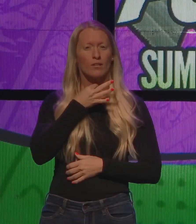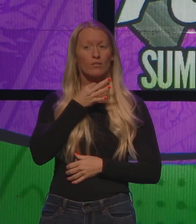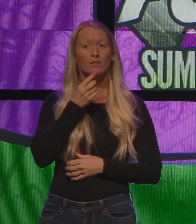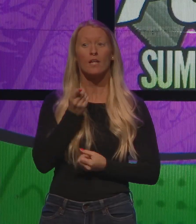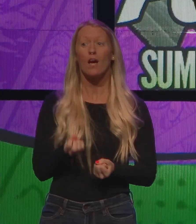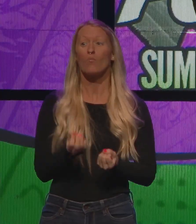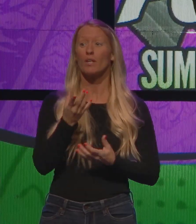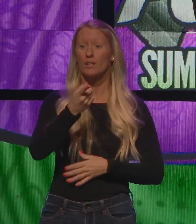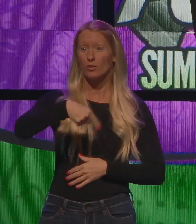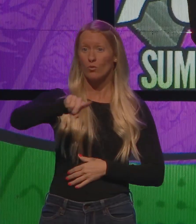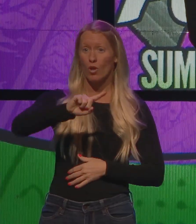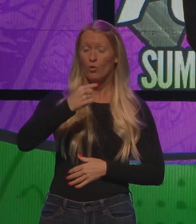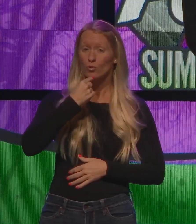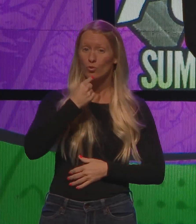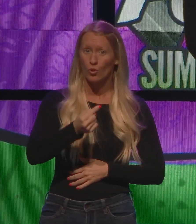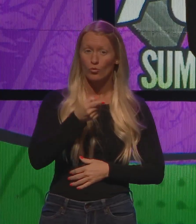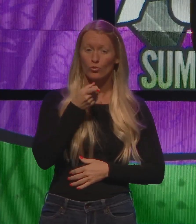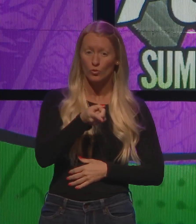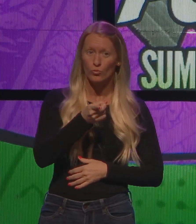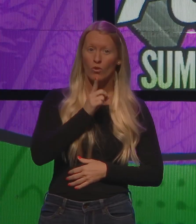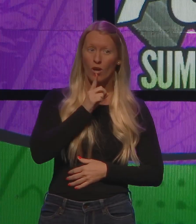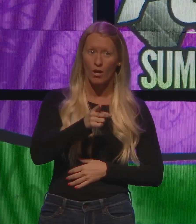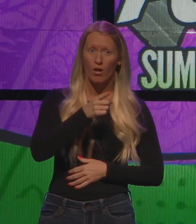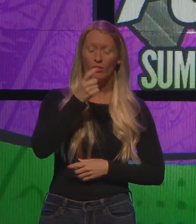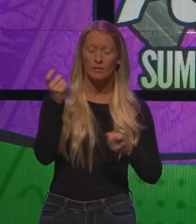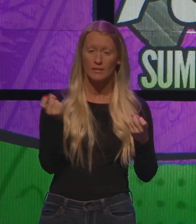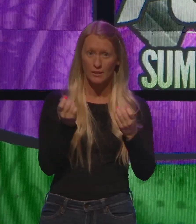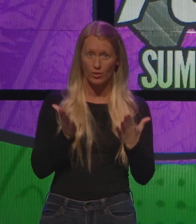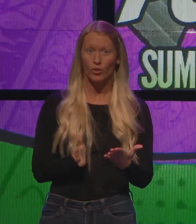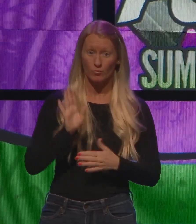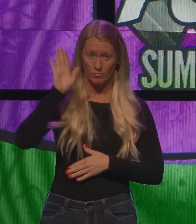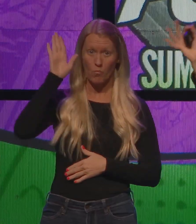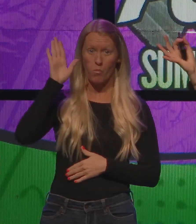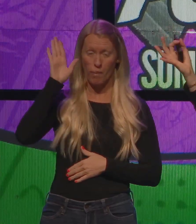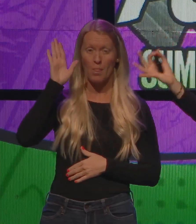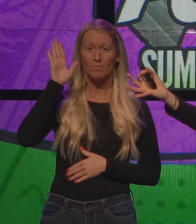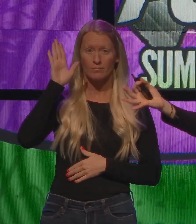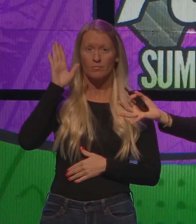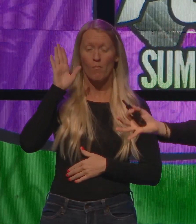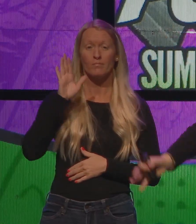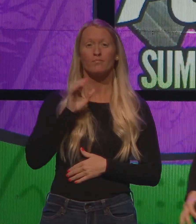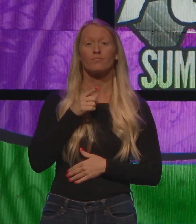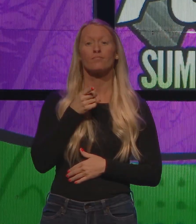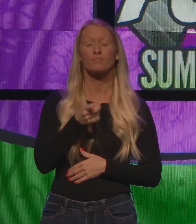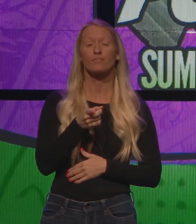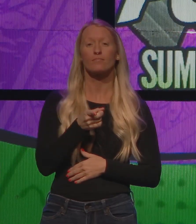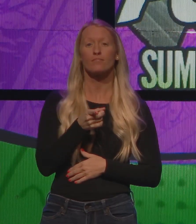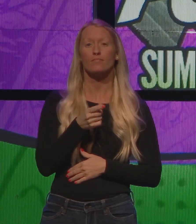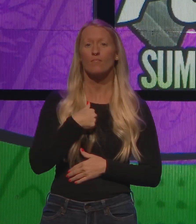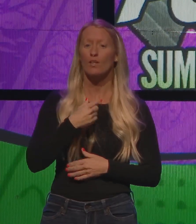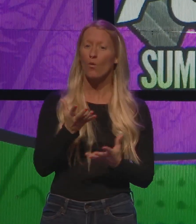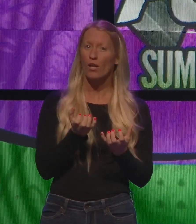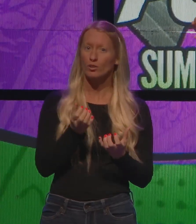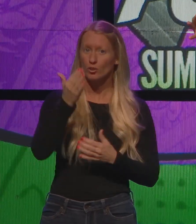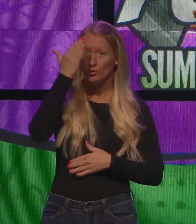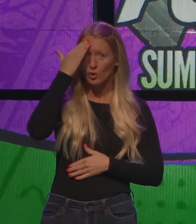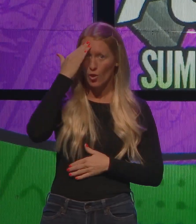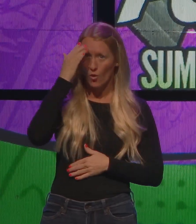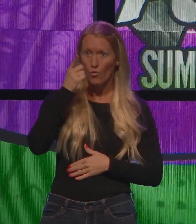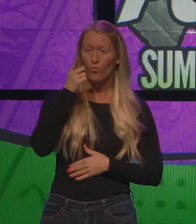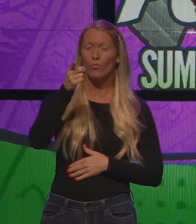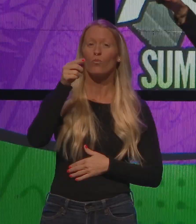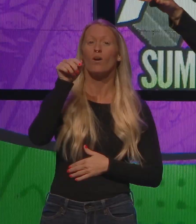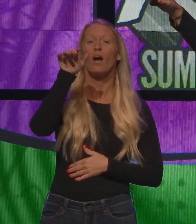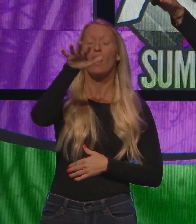your hand. Don't lie to me. Okay. So I want you to know that after the service today, there will be trauma therapists